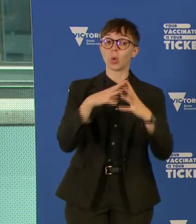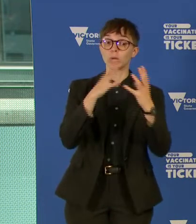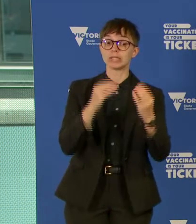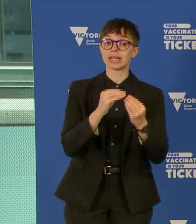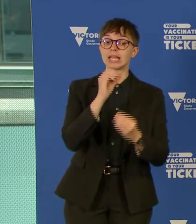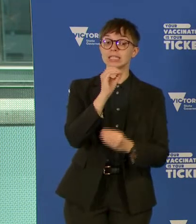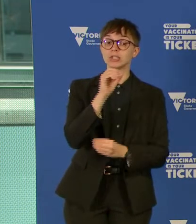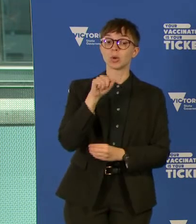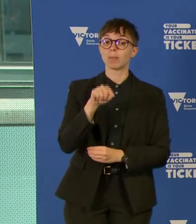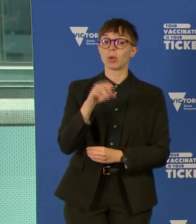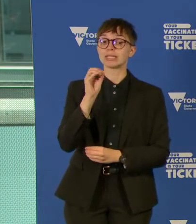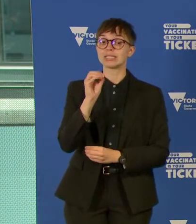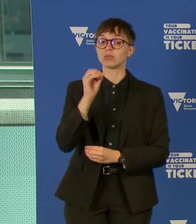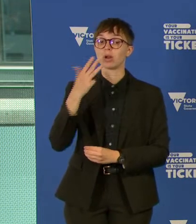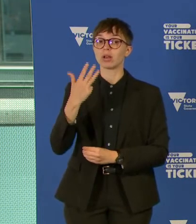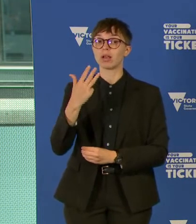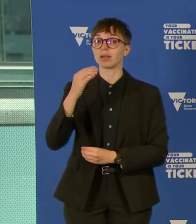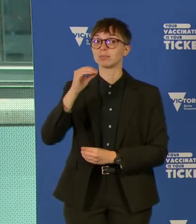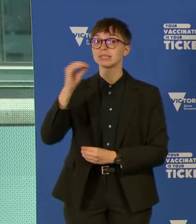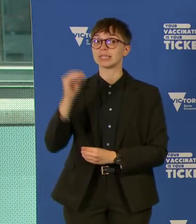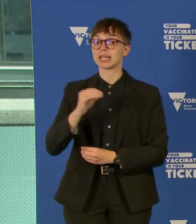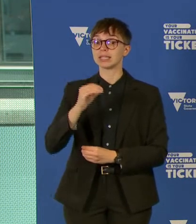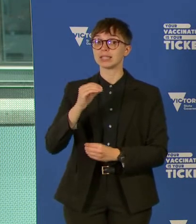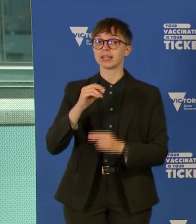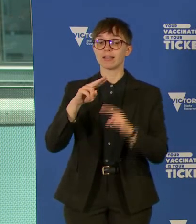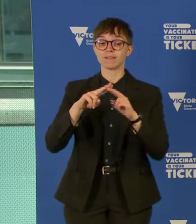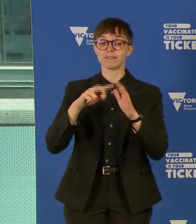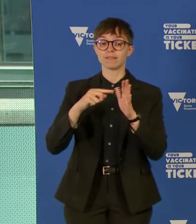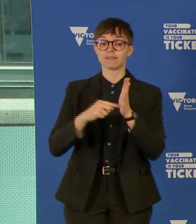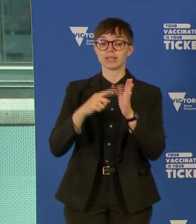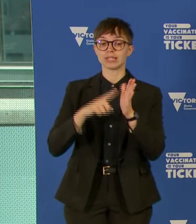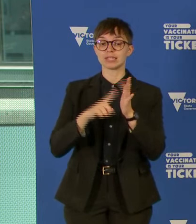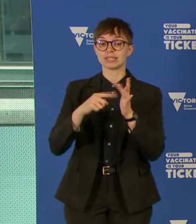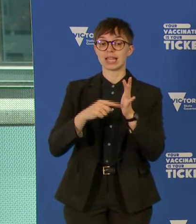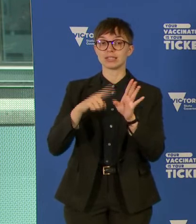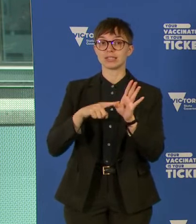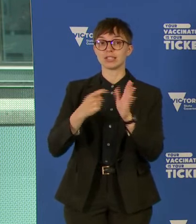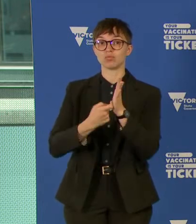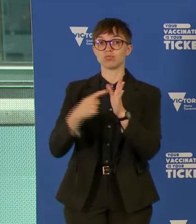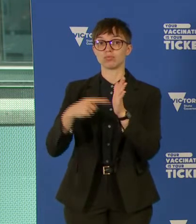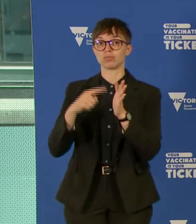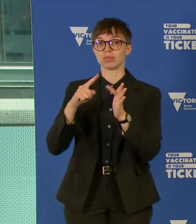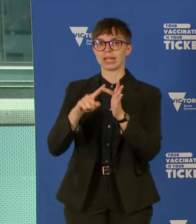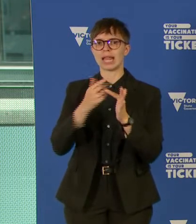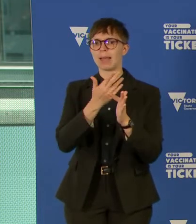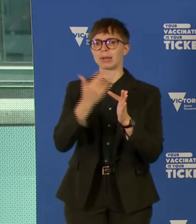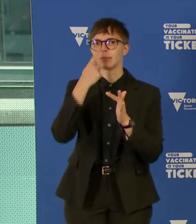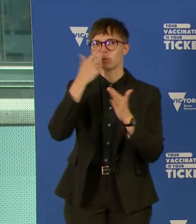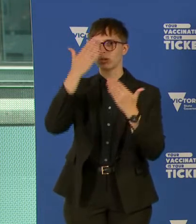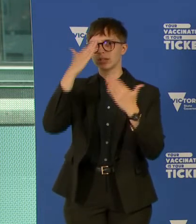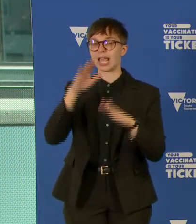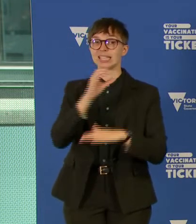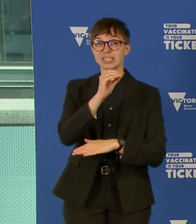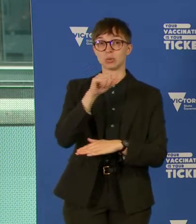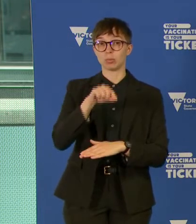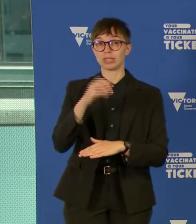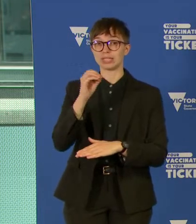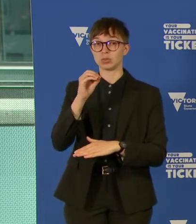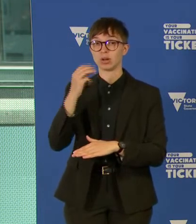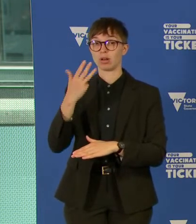to 4% in 2020. It is extraordinary how much protection there is given